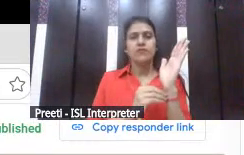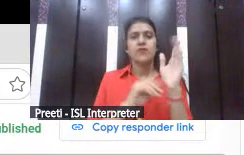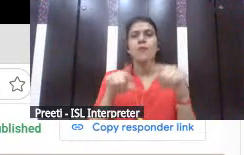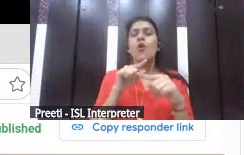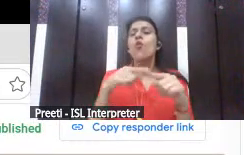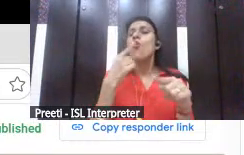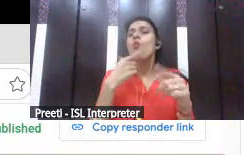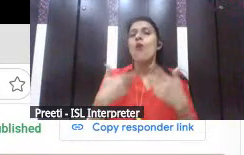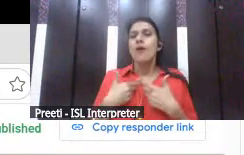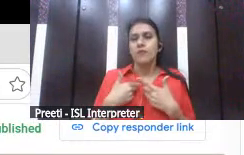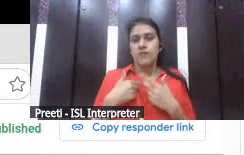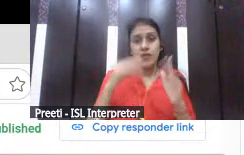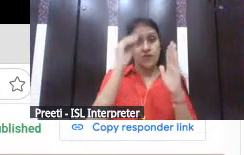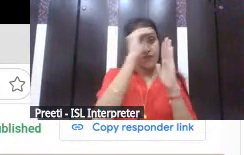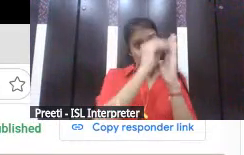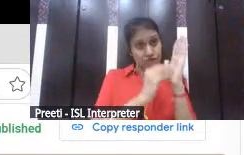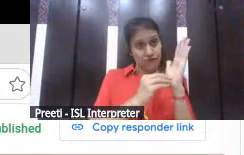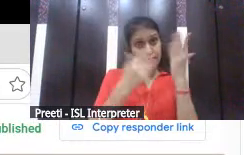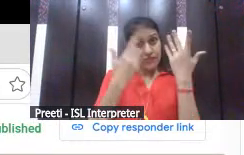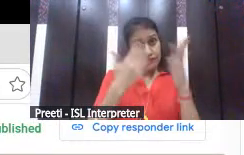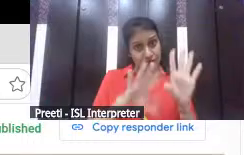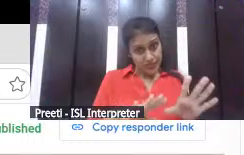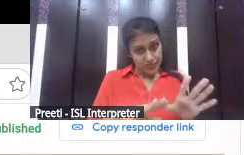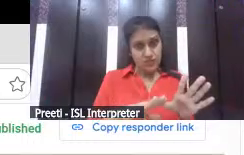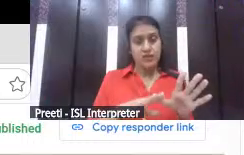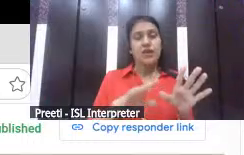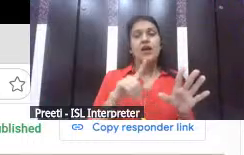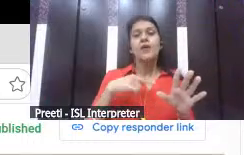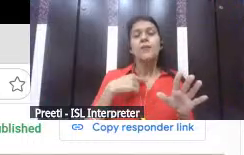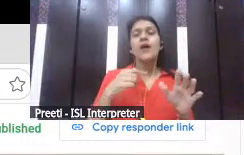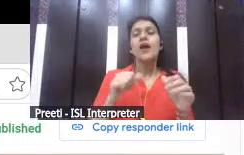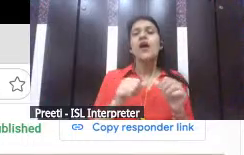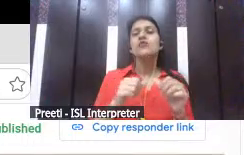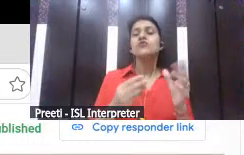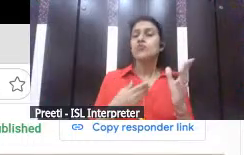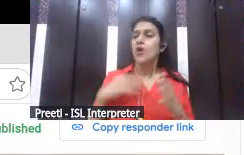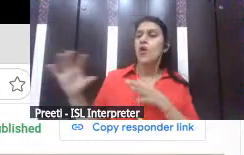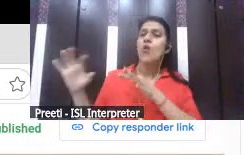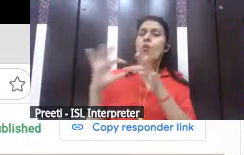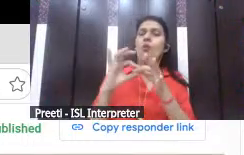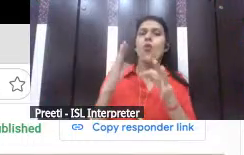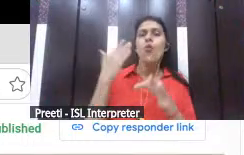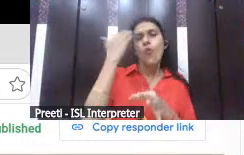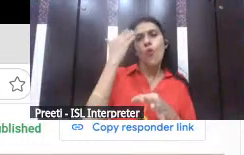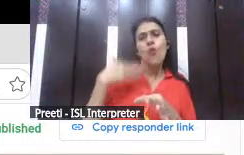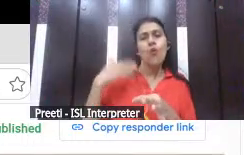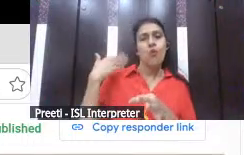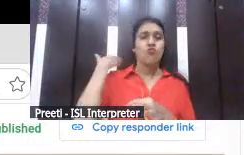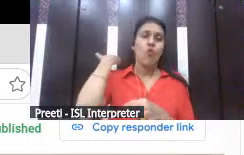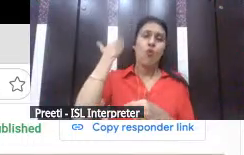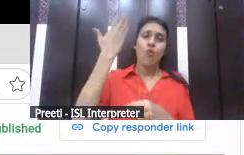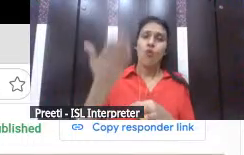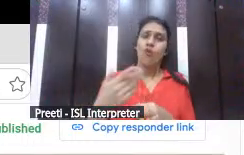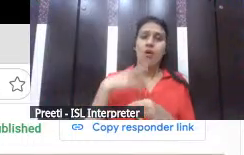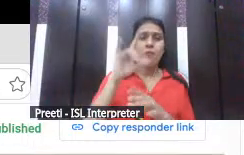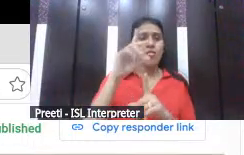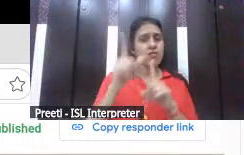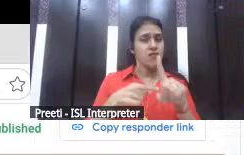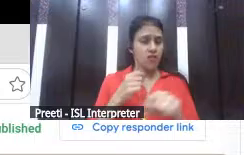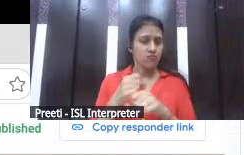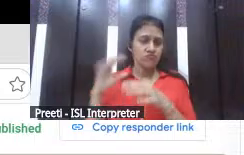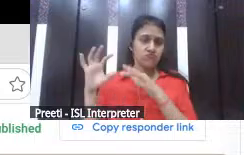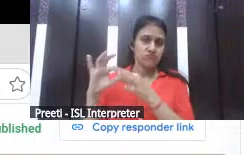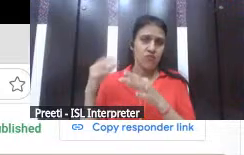After your personal details, you will be asked about what your association with the nominee is, how long you have known them, and how would you describe